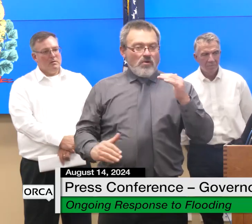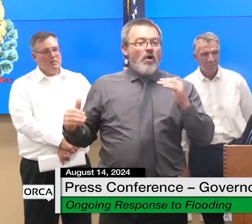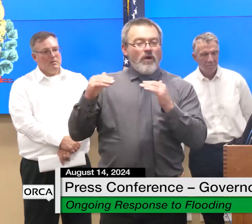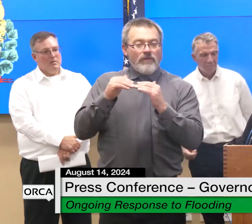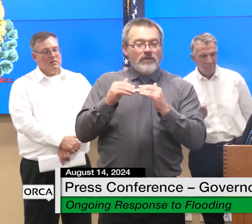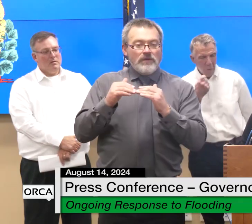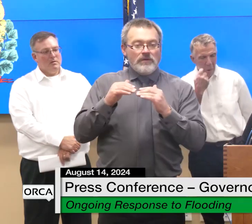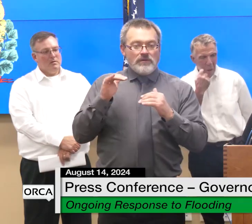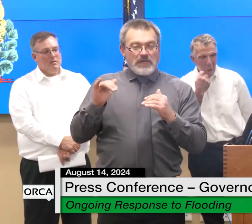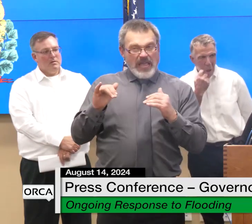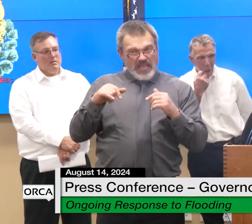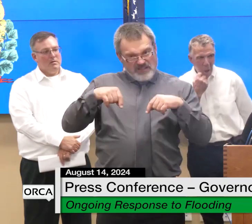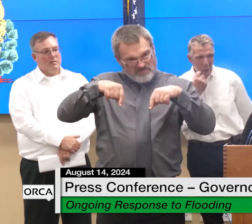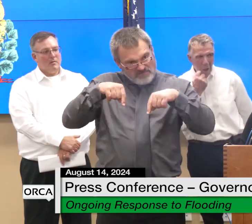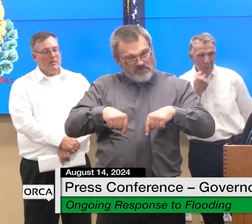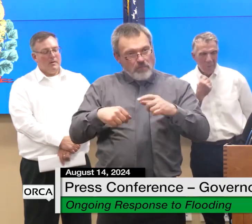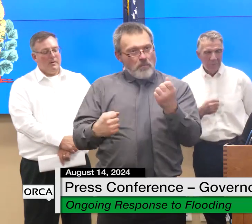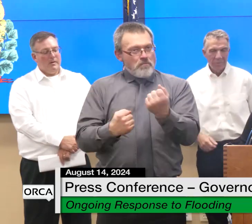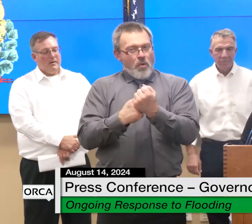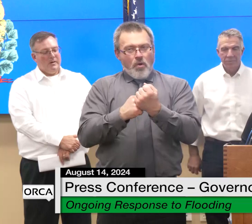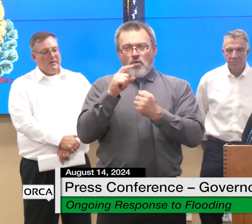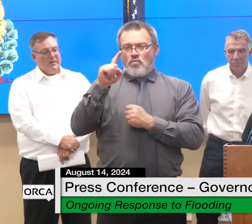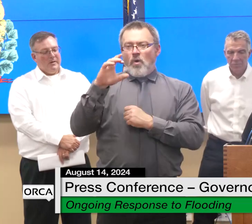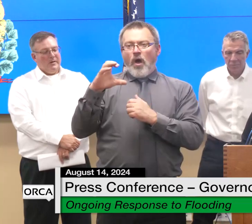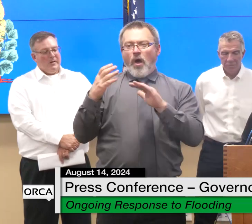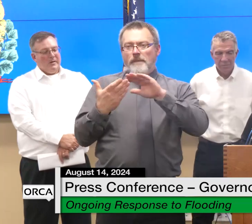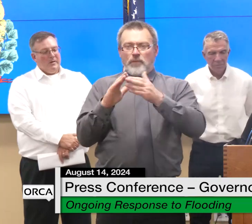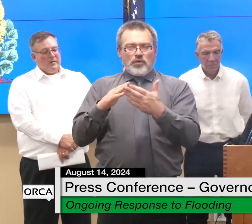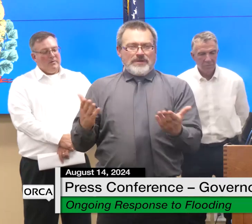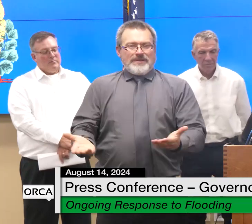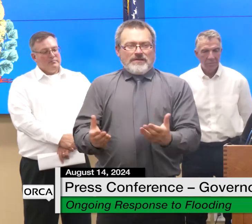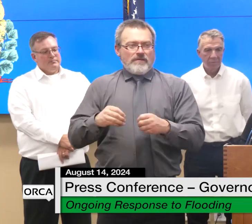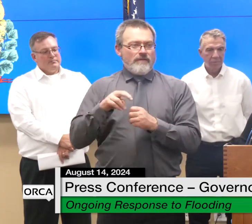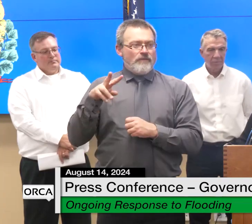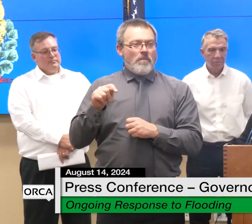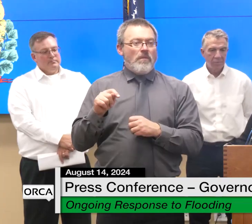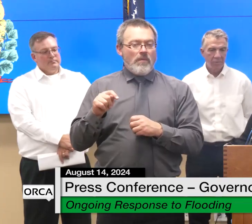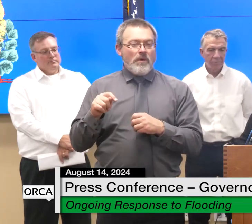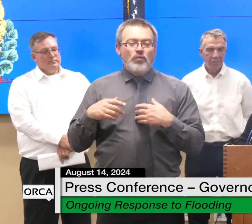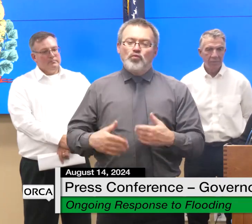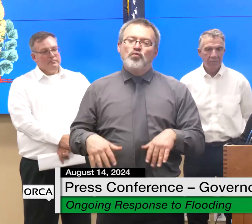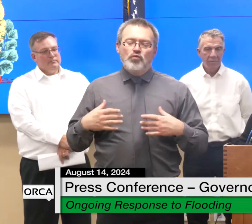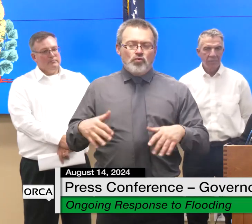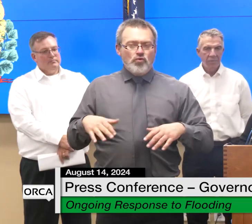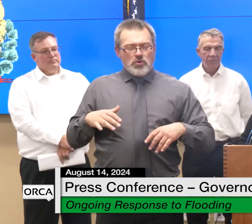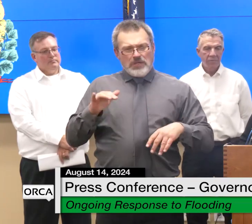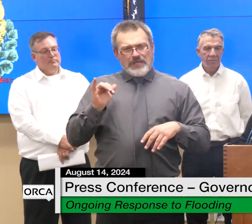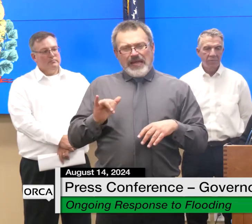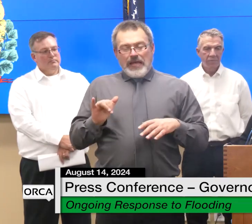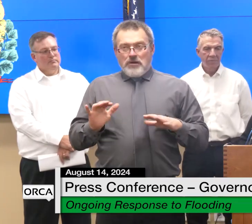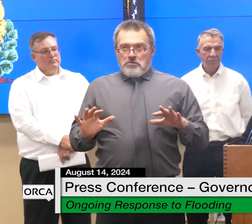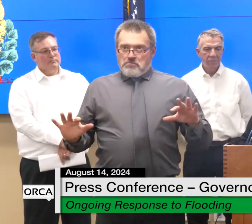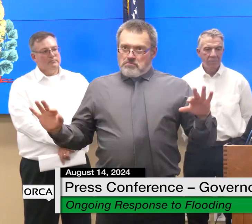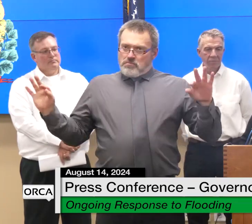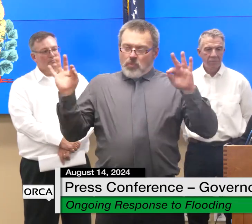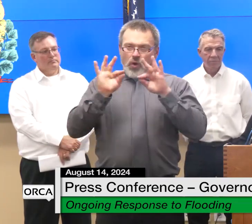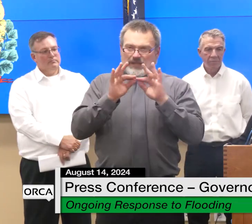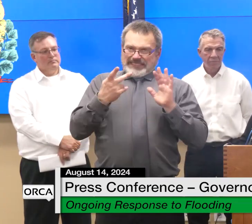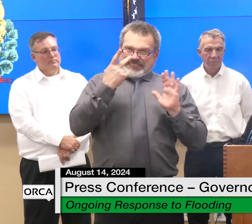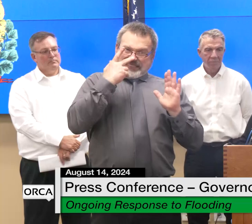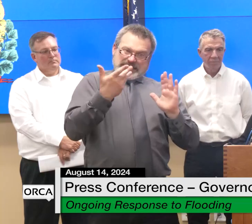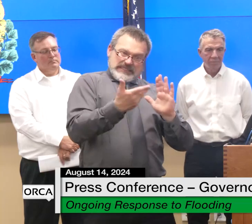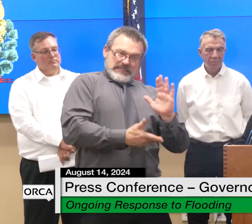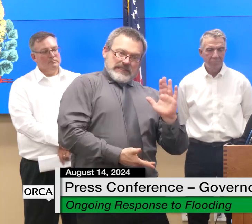communities. It is such an important example of what the power and the hope